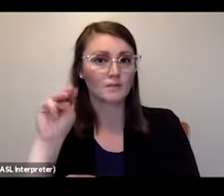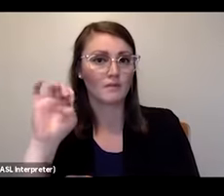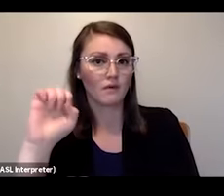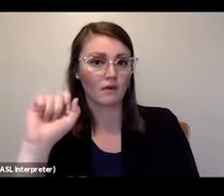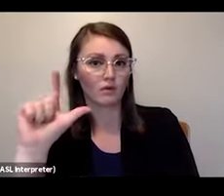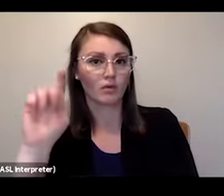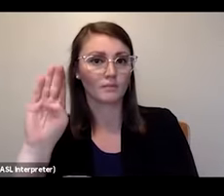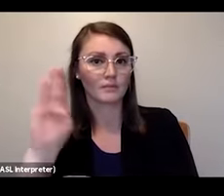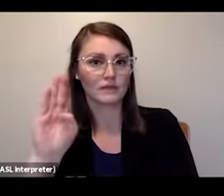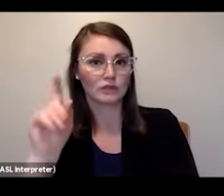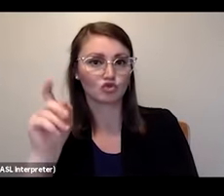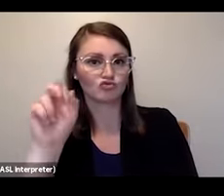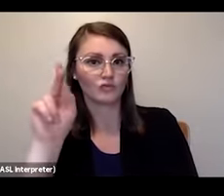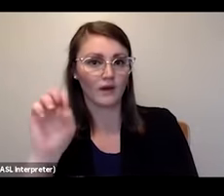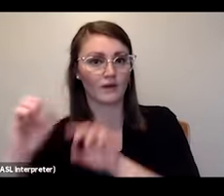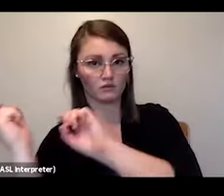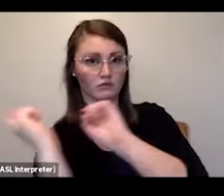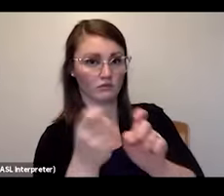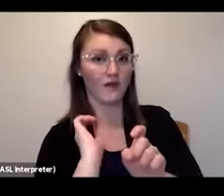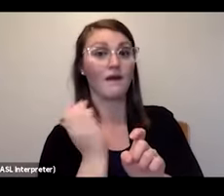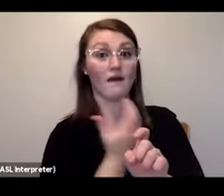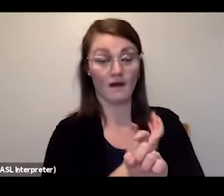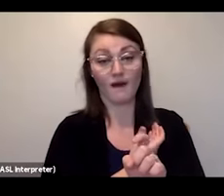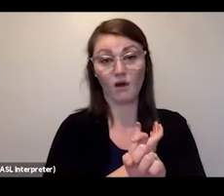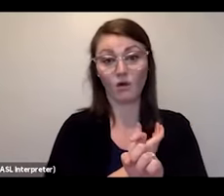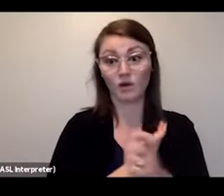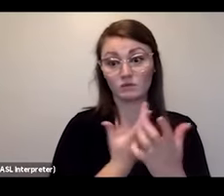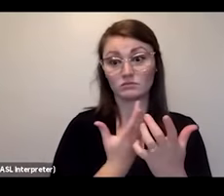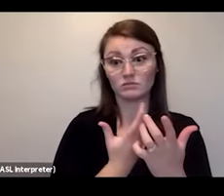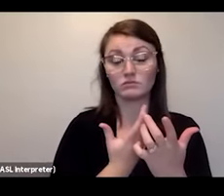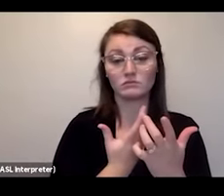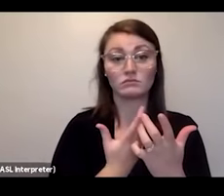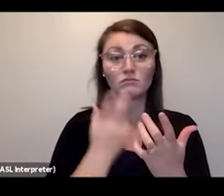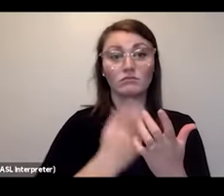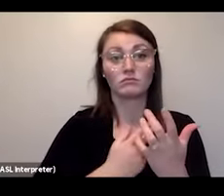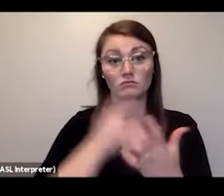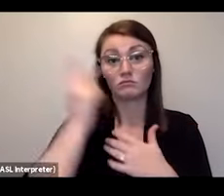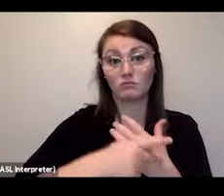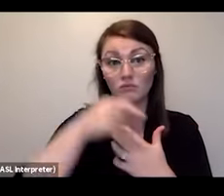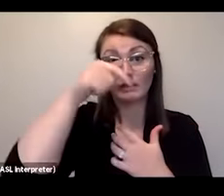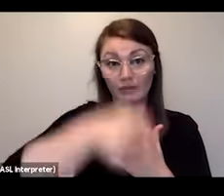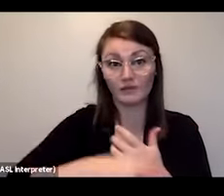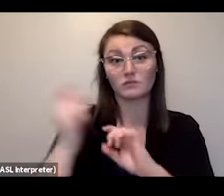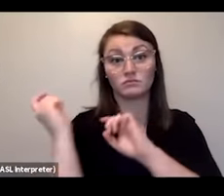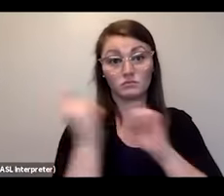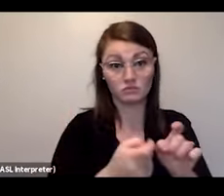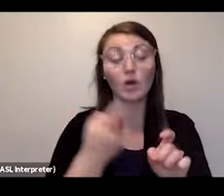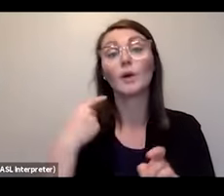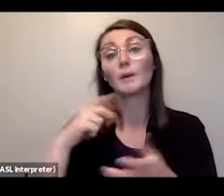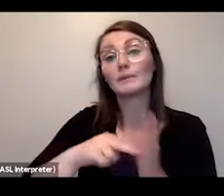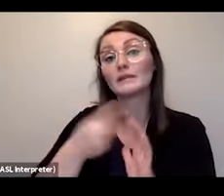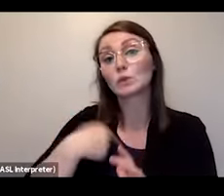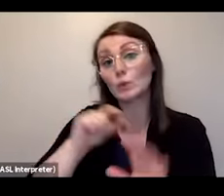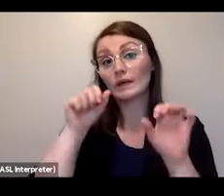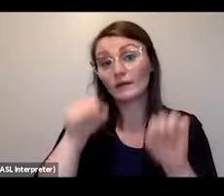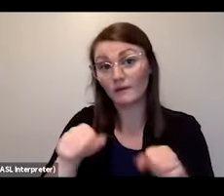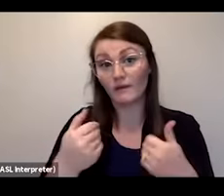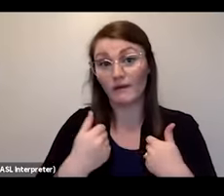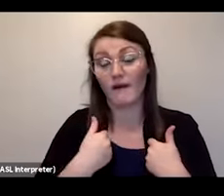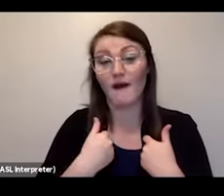1 year ago today, we hosted the inaugural SciAccess Conference in Ohio for an audience of 250